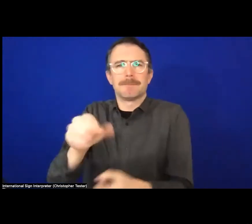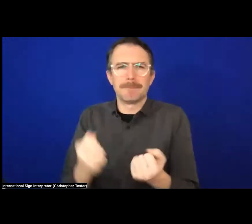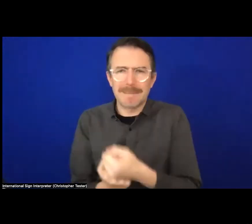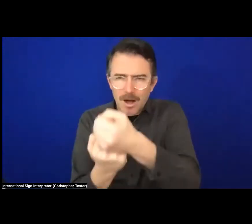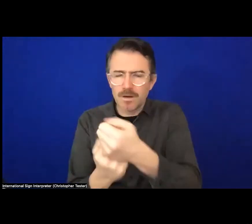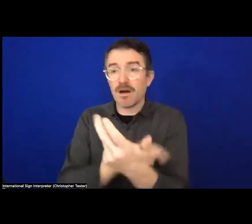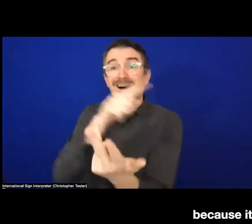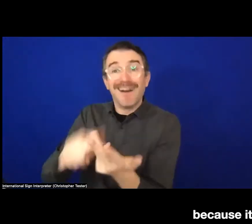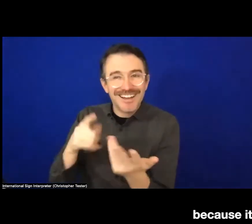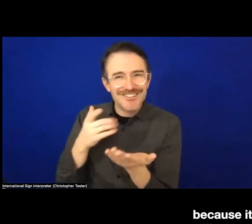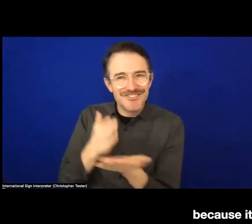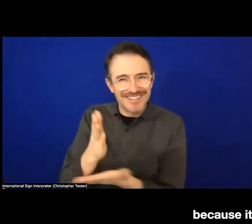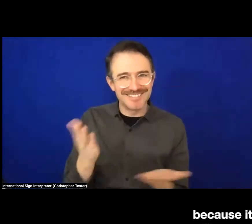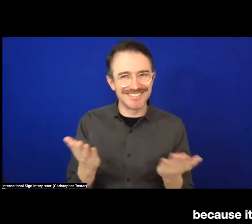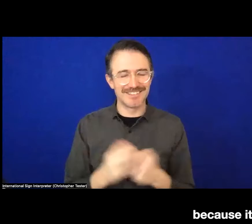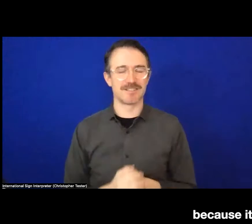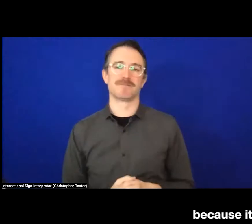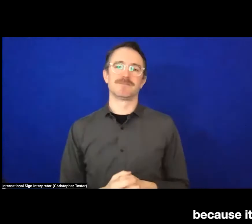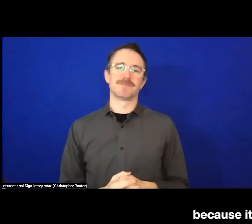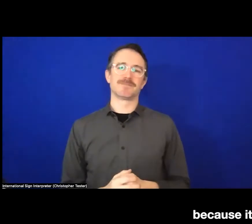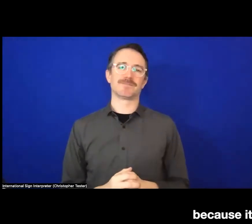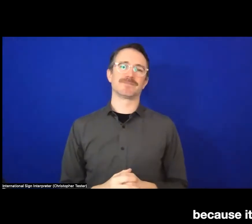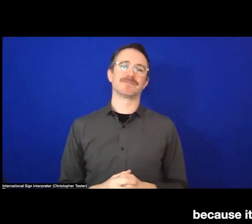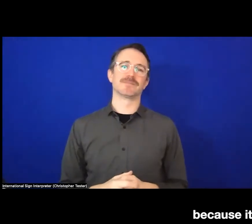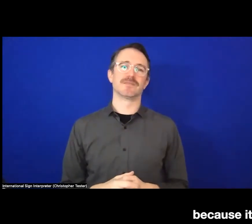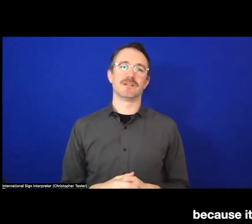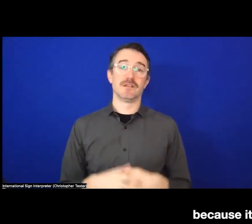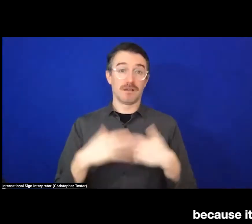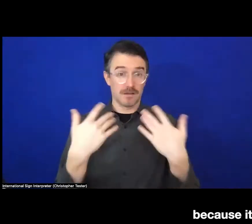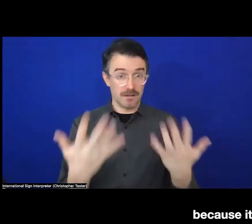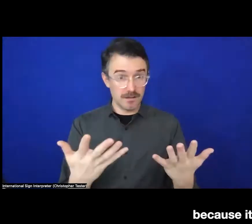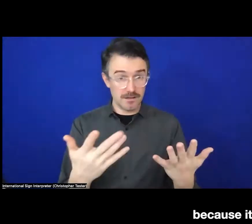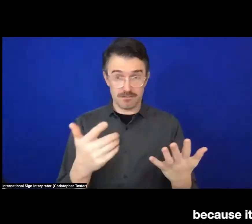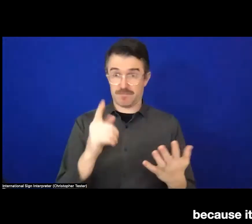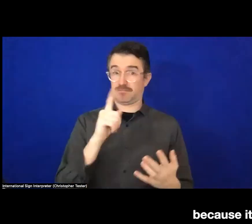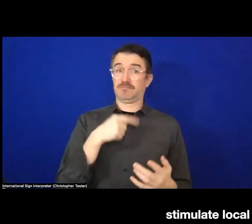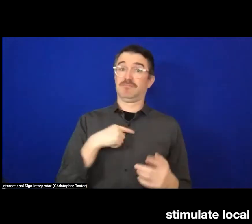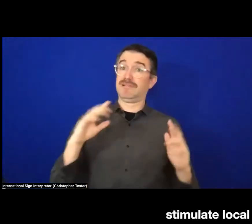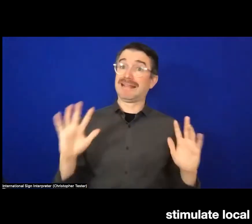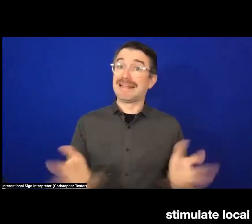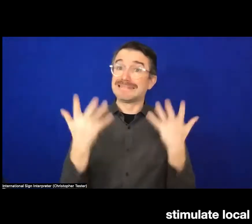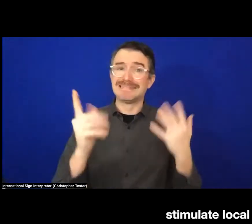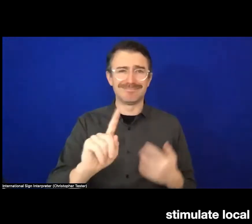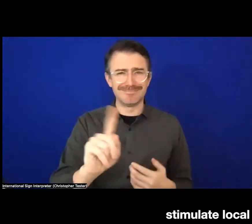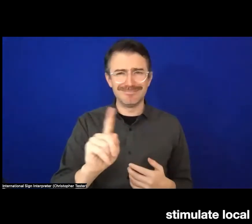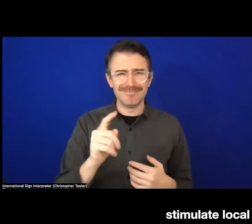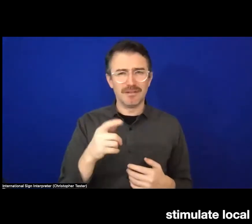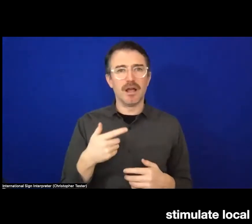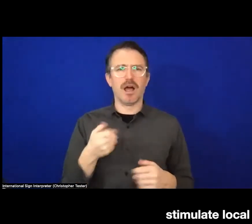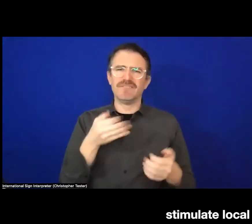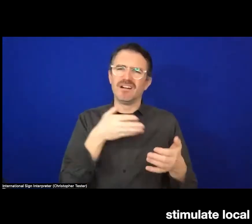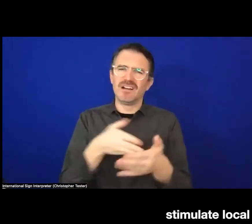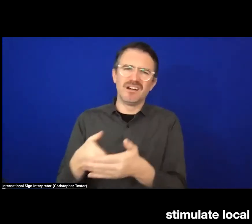eventually be followed by others? Because it's a smarter way to utilize organizational resources, stimulate